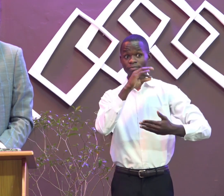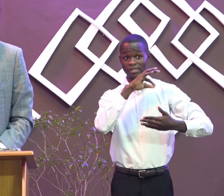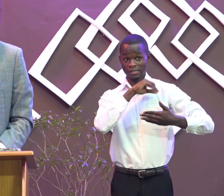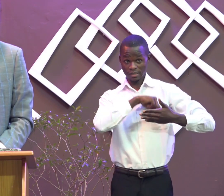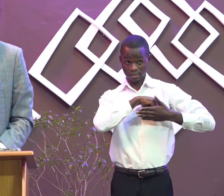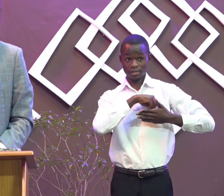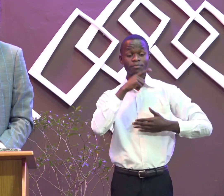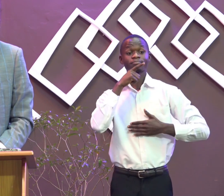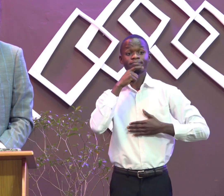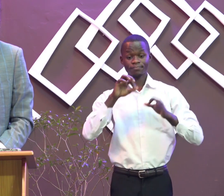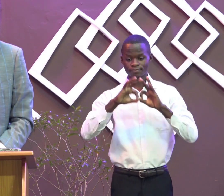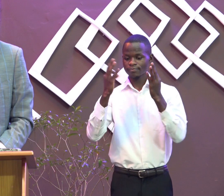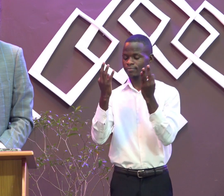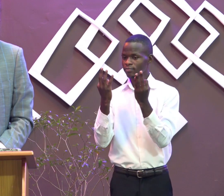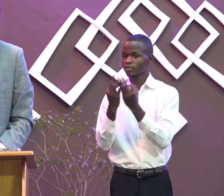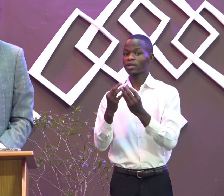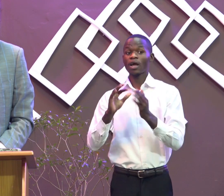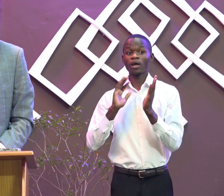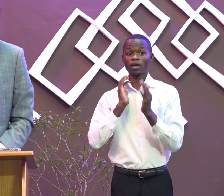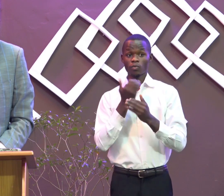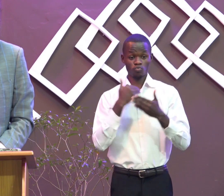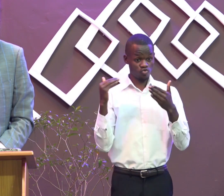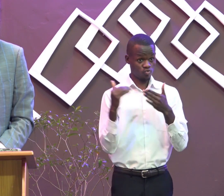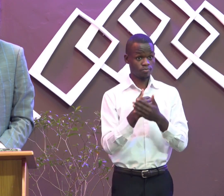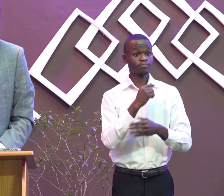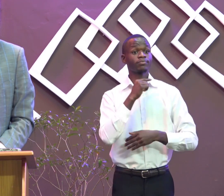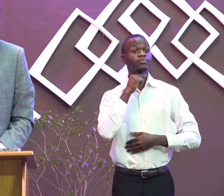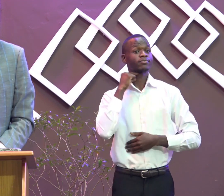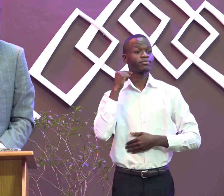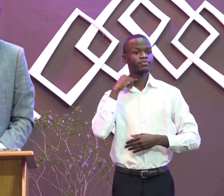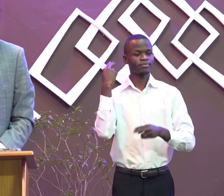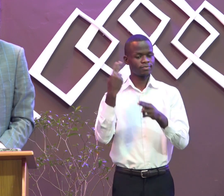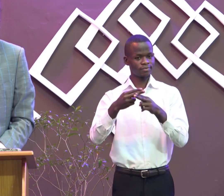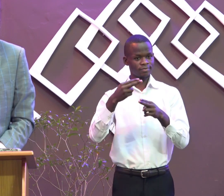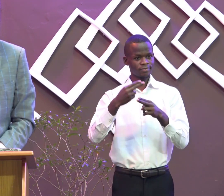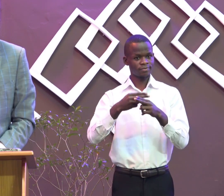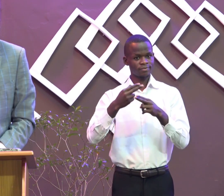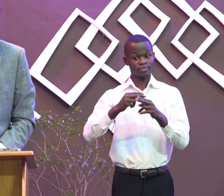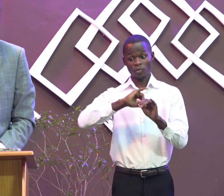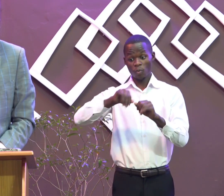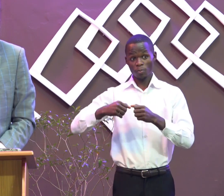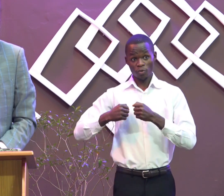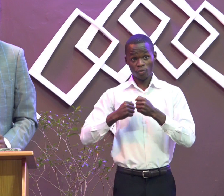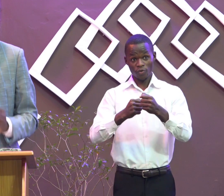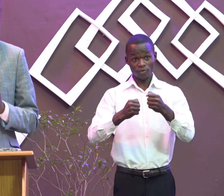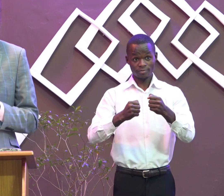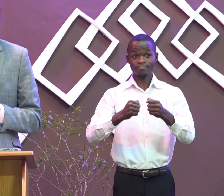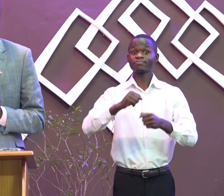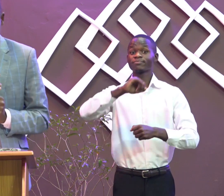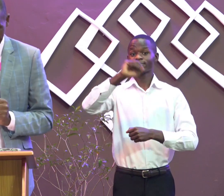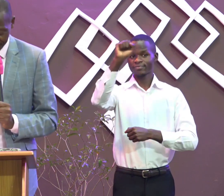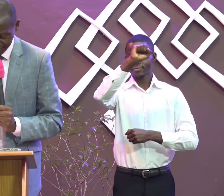okubeera ng'asumba ekkanisa ye kasubi bamuyita Pastor Joseph Serumaga. And I want